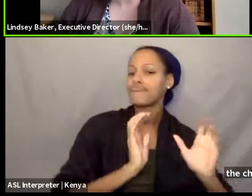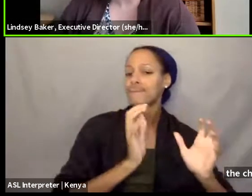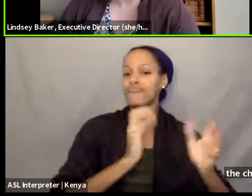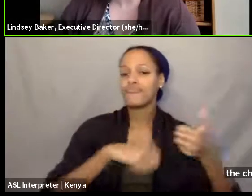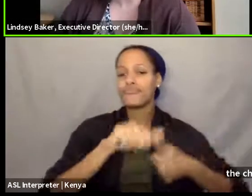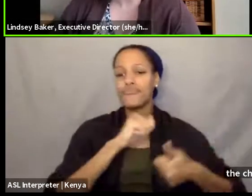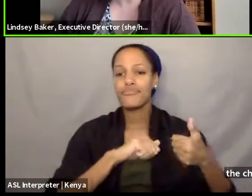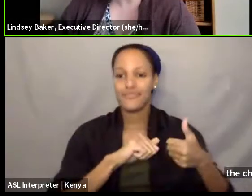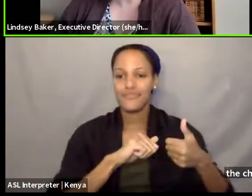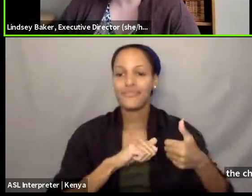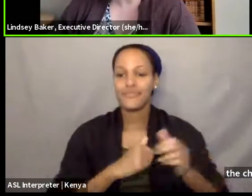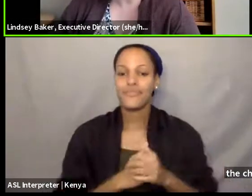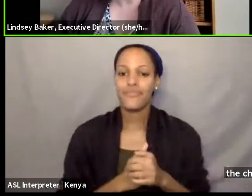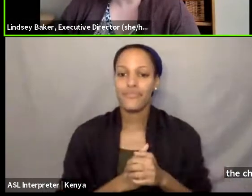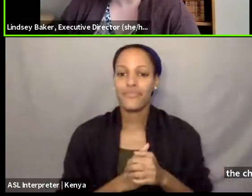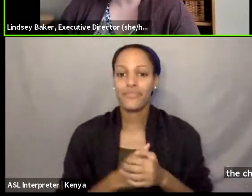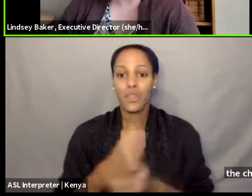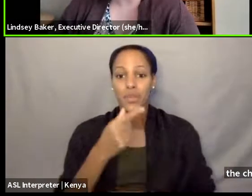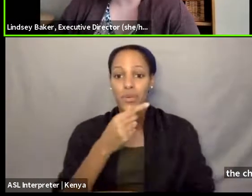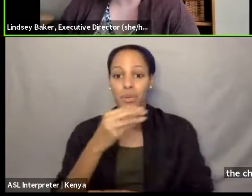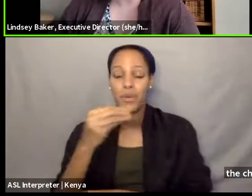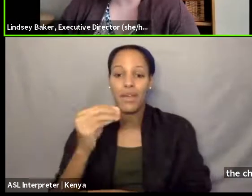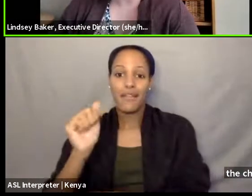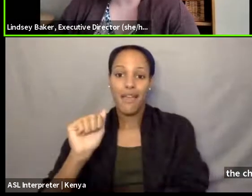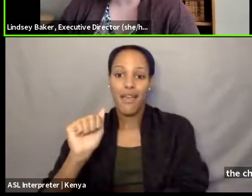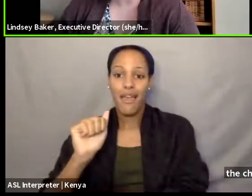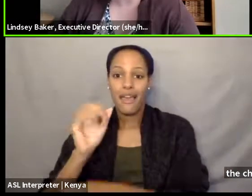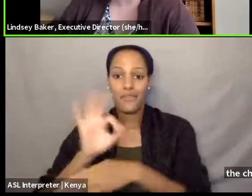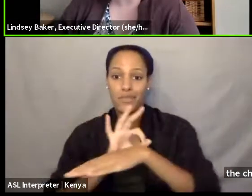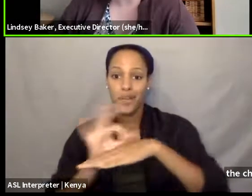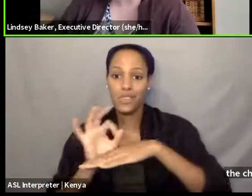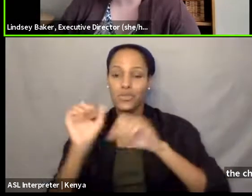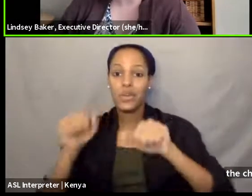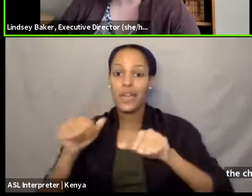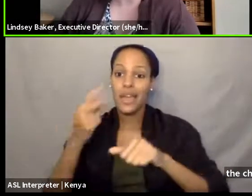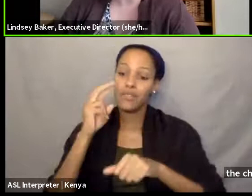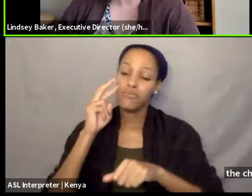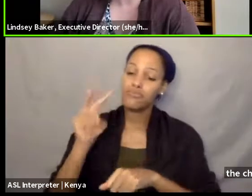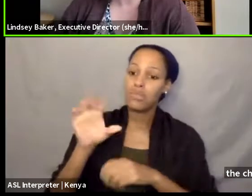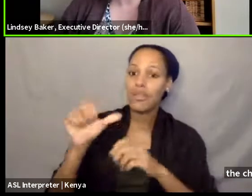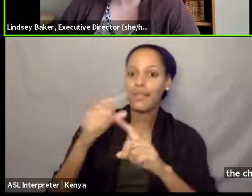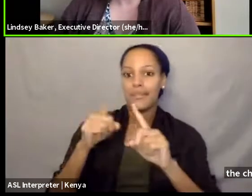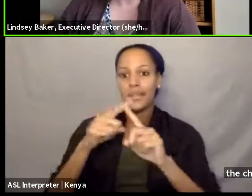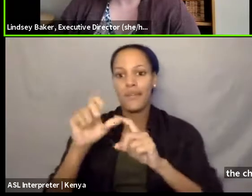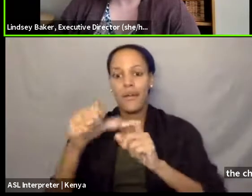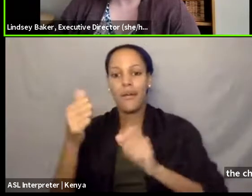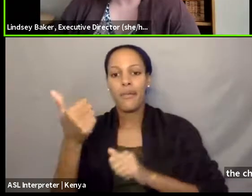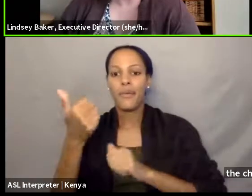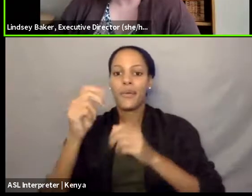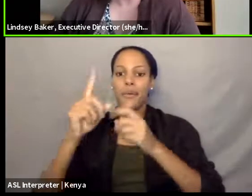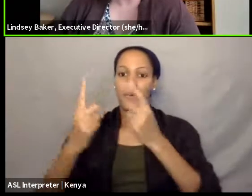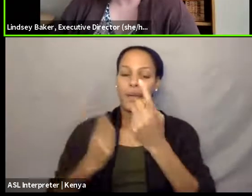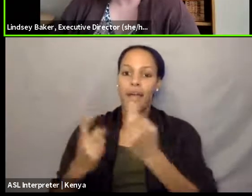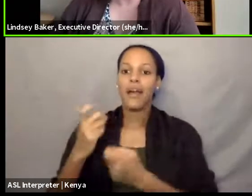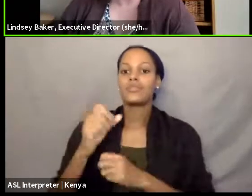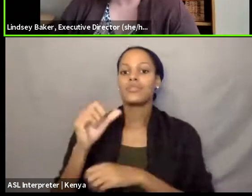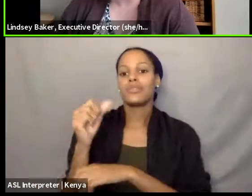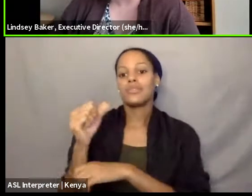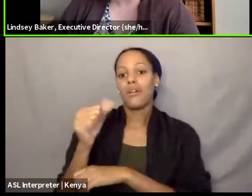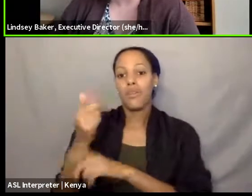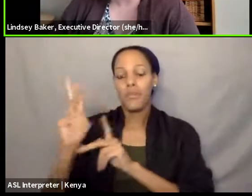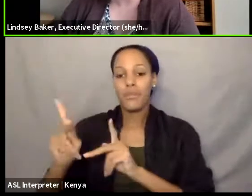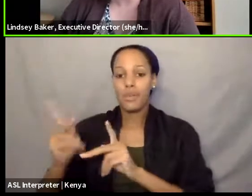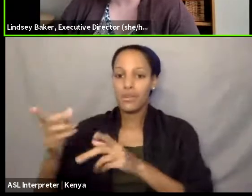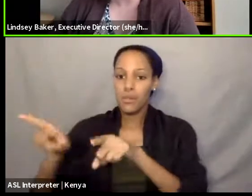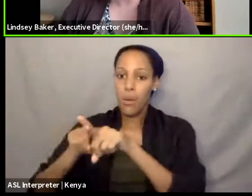attendees. With the Q&A function, you are able to view the questions that other attendees have asked. If you want to ask a question